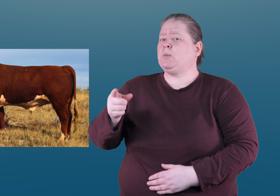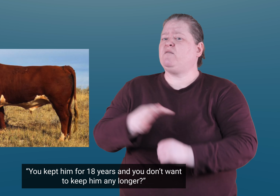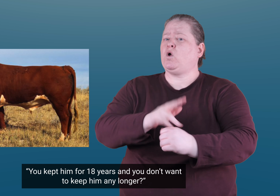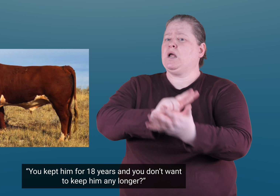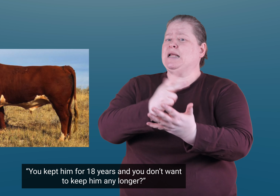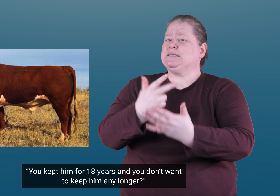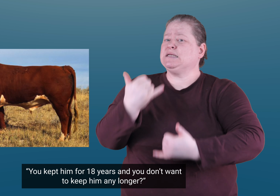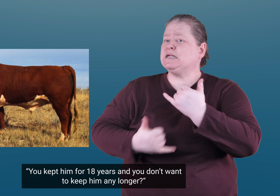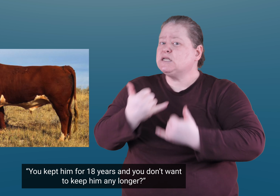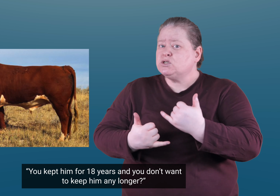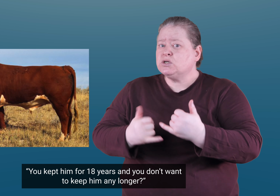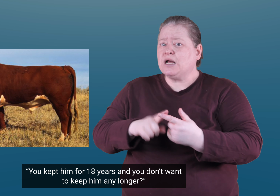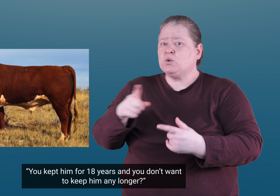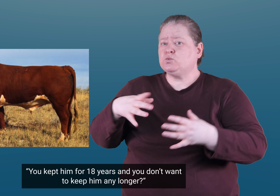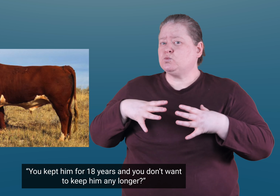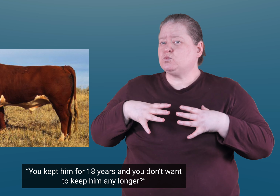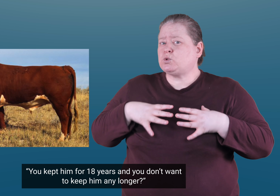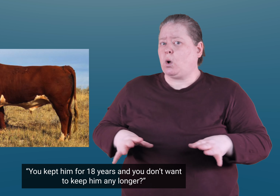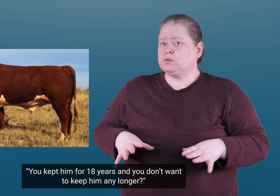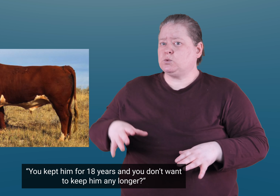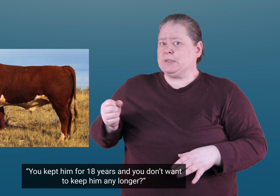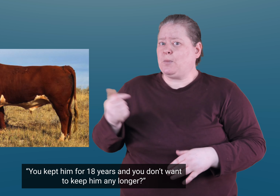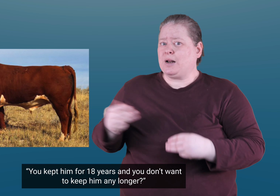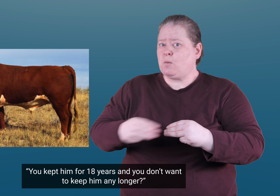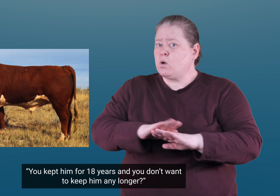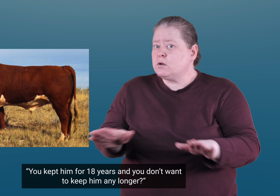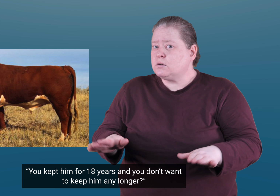You kept him for 18 years and you don't want to keep him any longer?